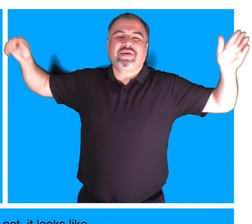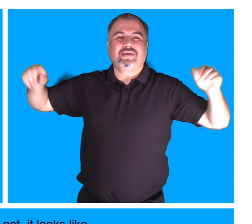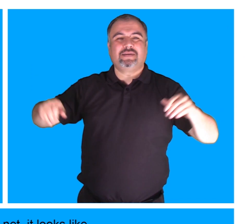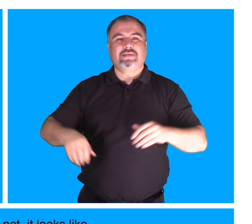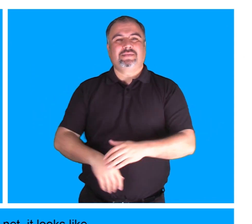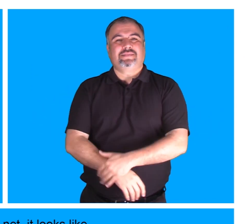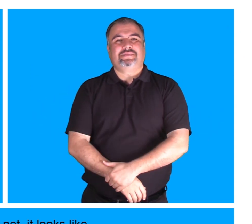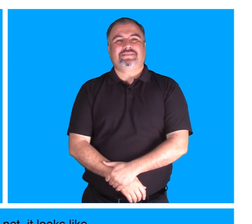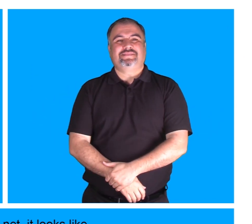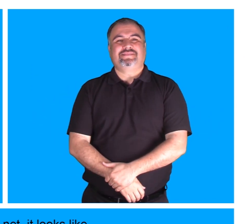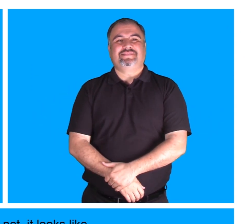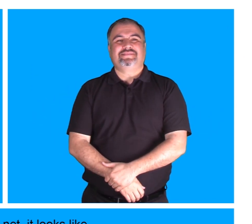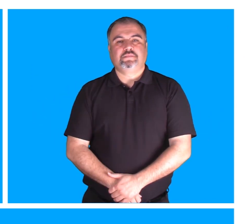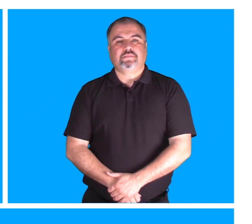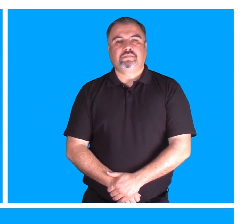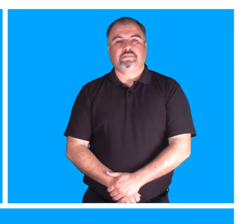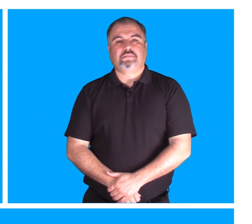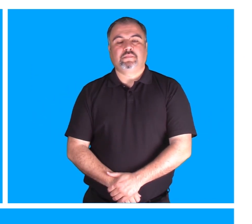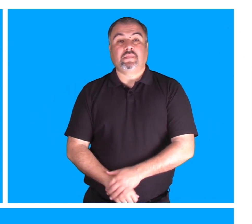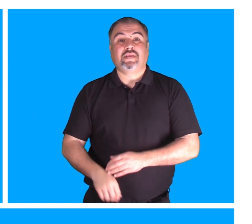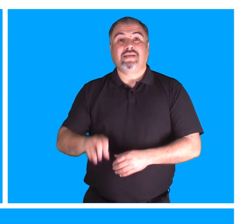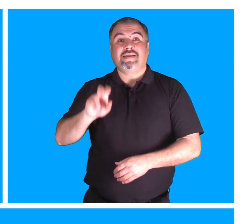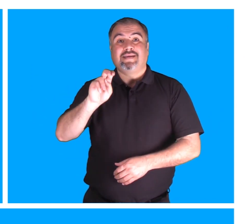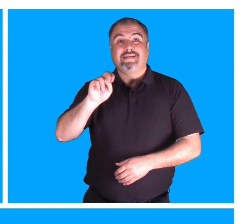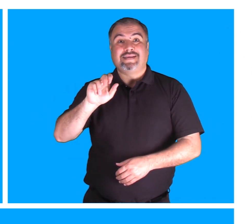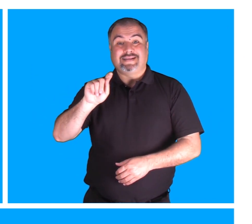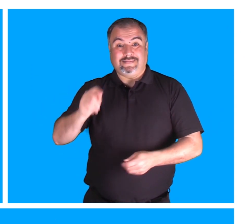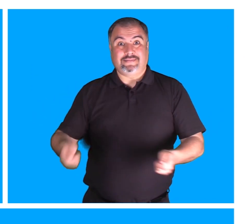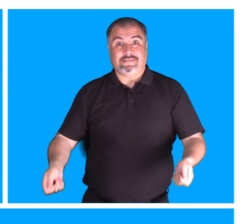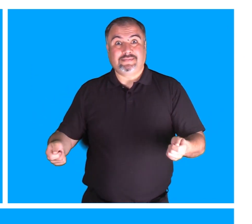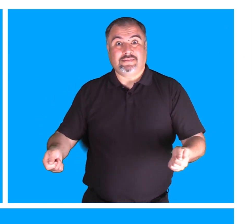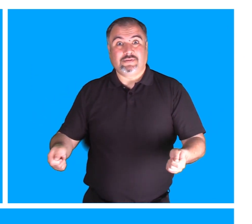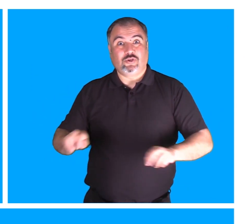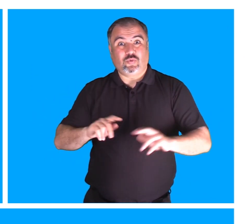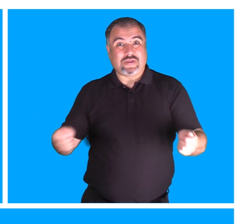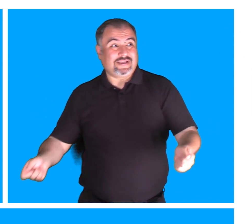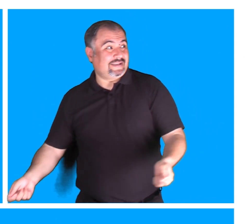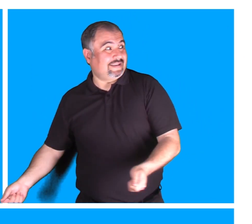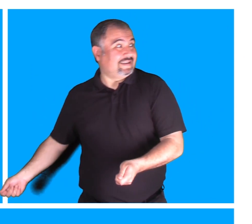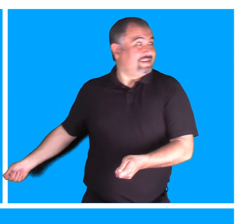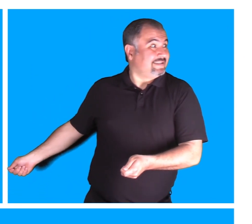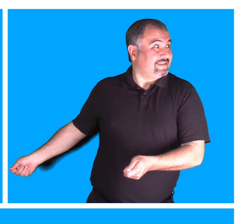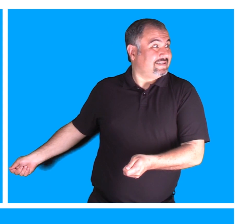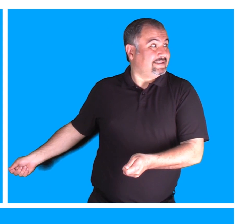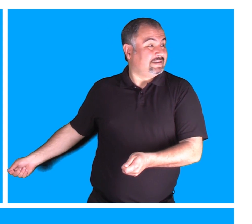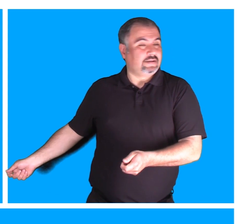wings. Here, he's about to throw the net out once again.